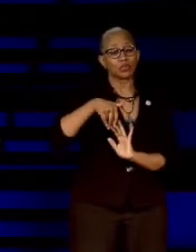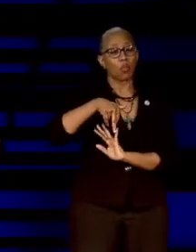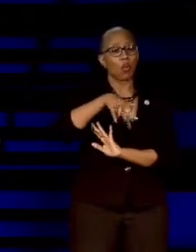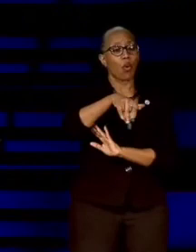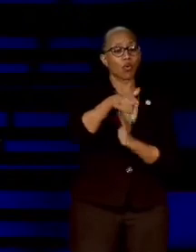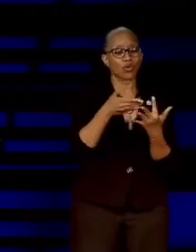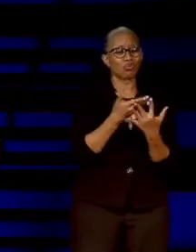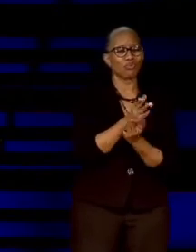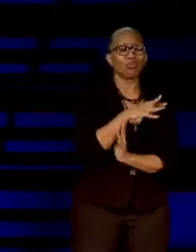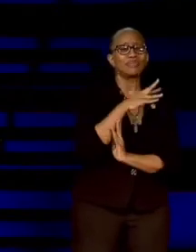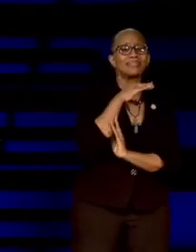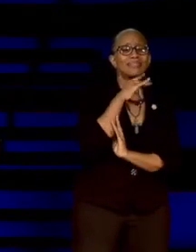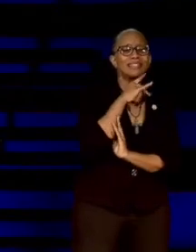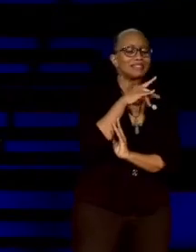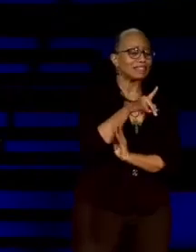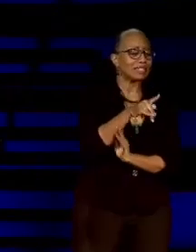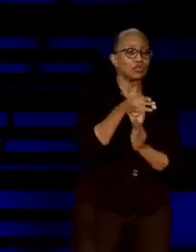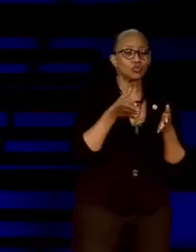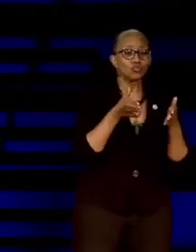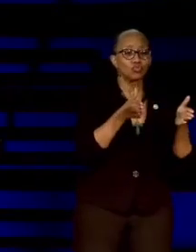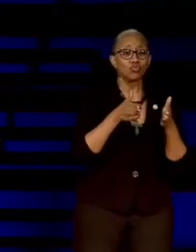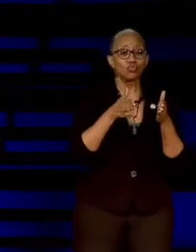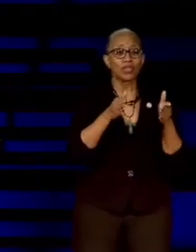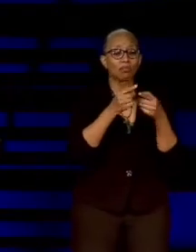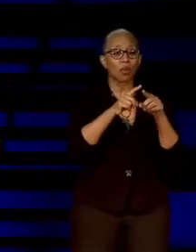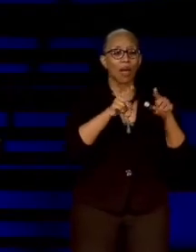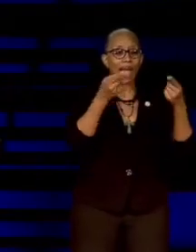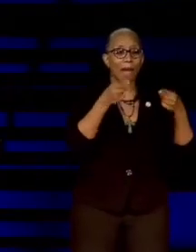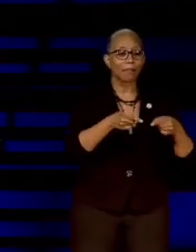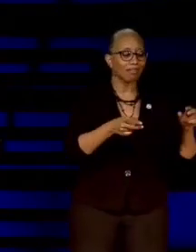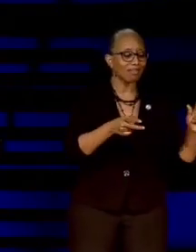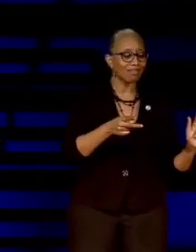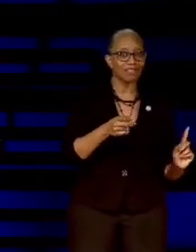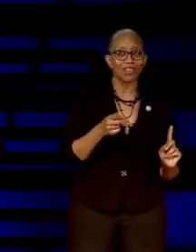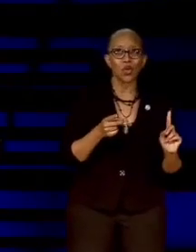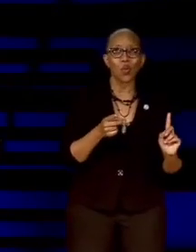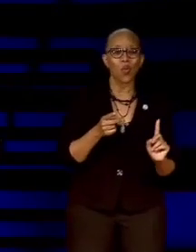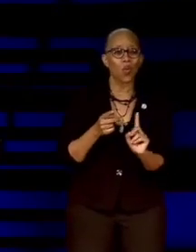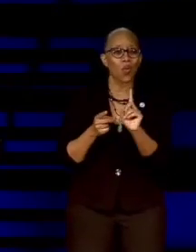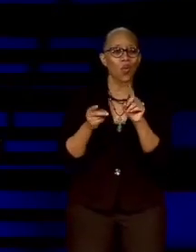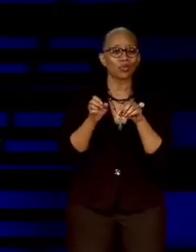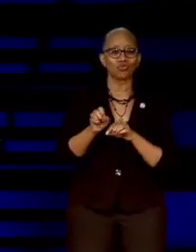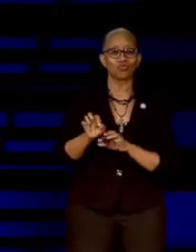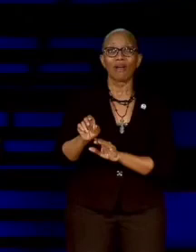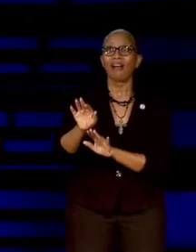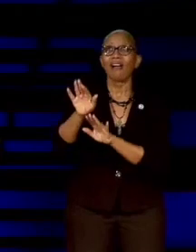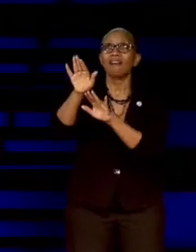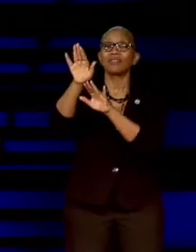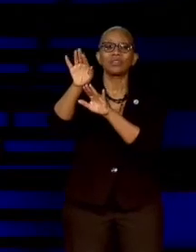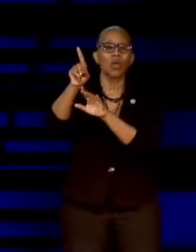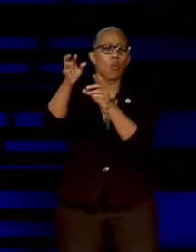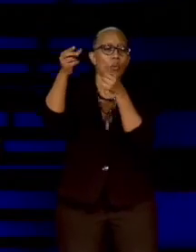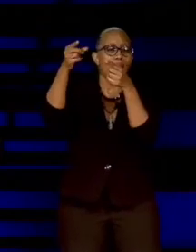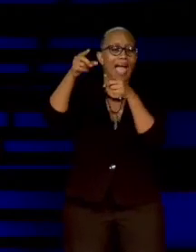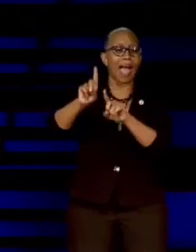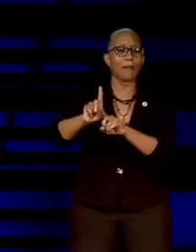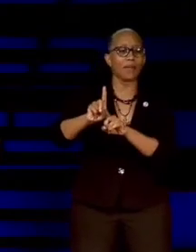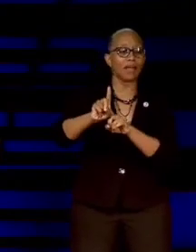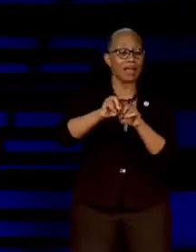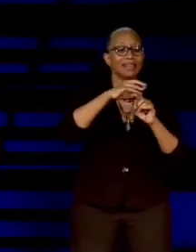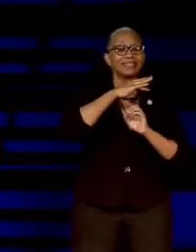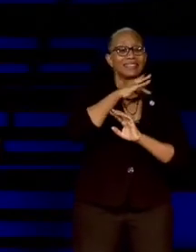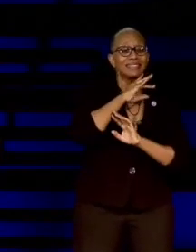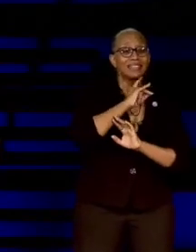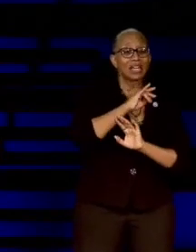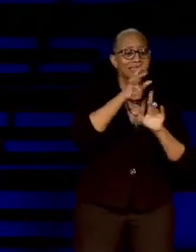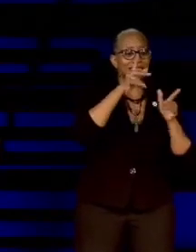through dusty streets. But when he gets up on the mountain, that dust is now